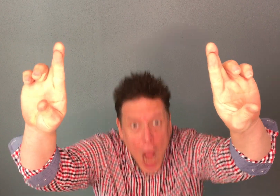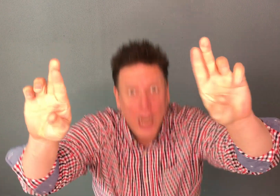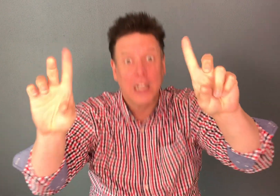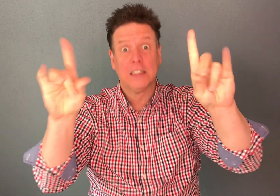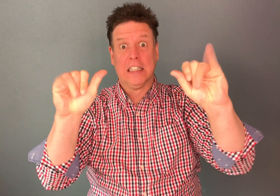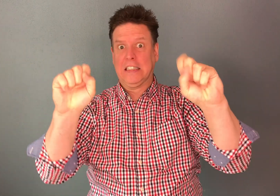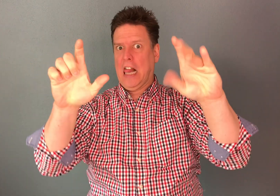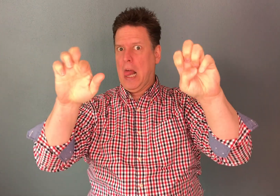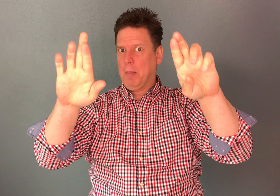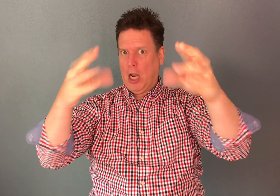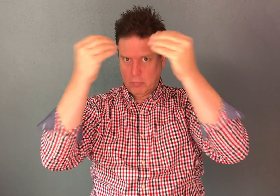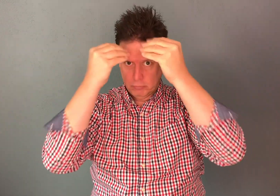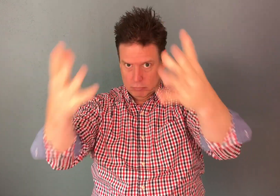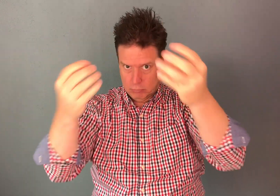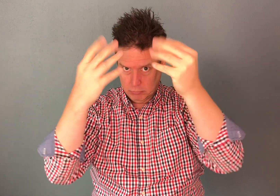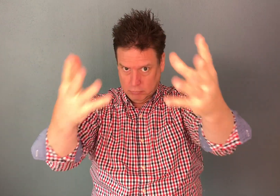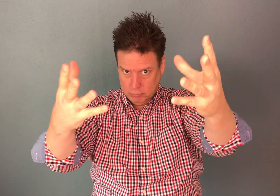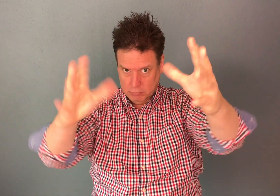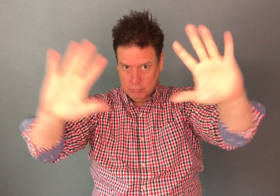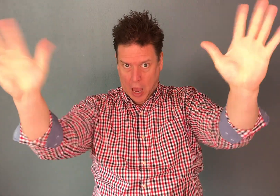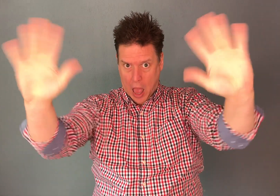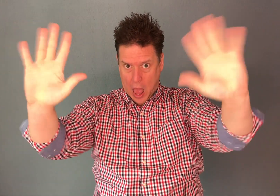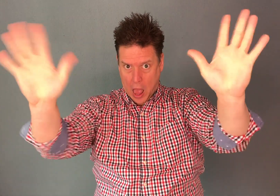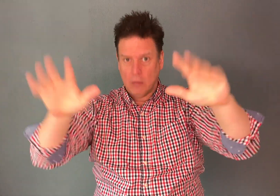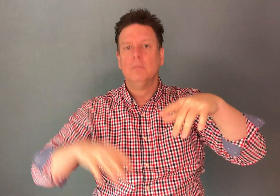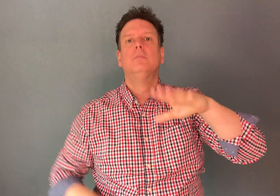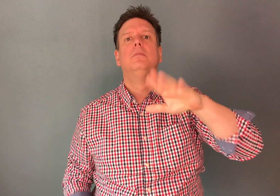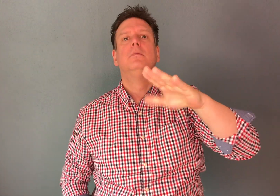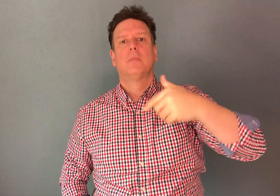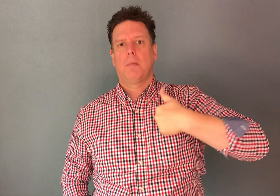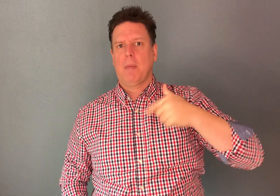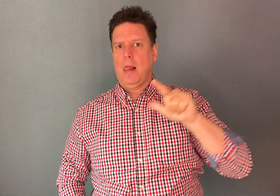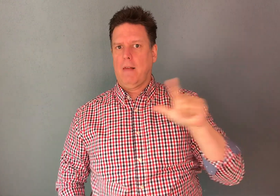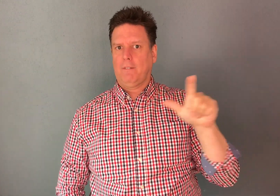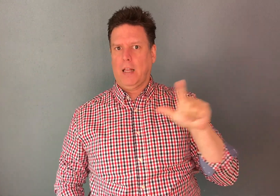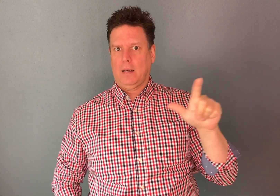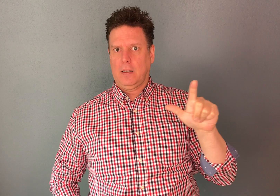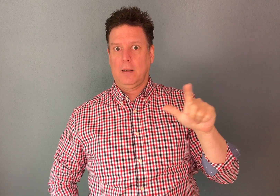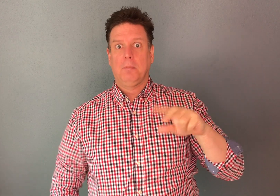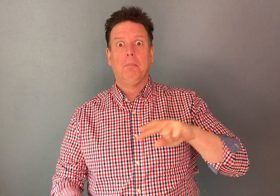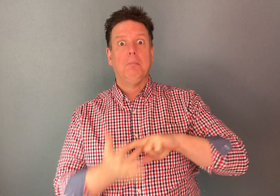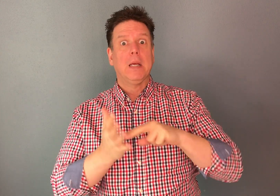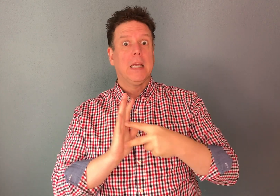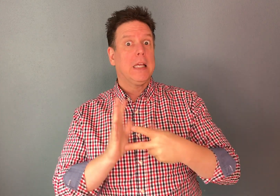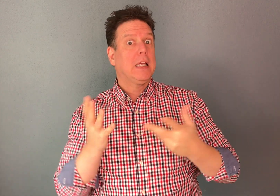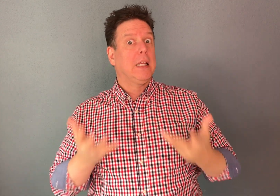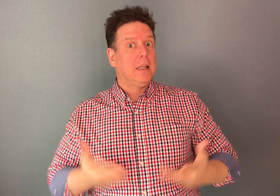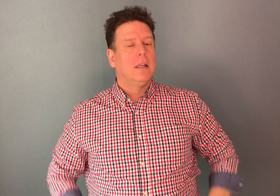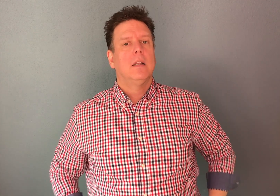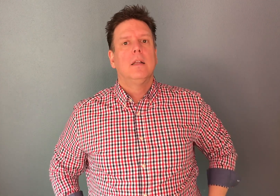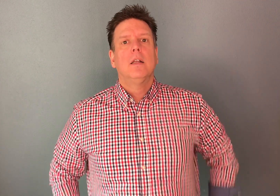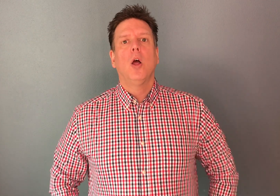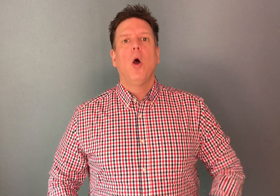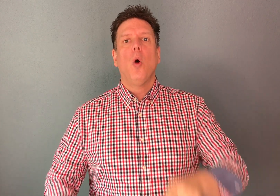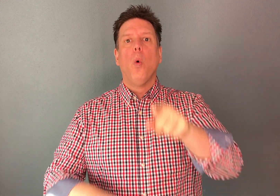Disclaimer! Disclaimer, just to let you know, hey, I'm left-handed, which